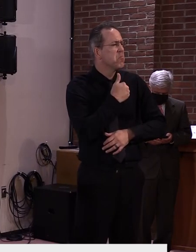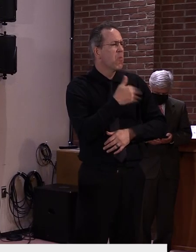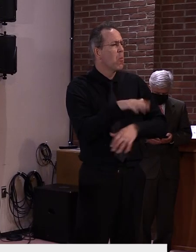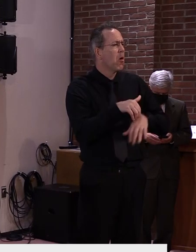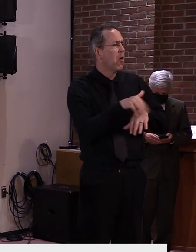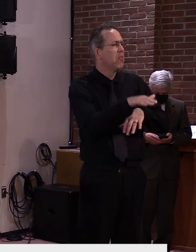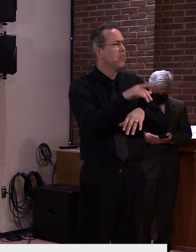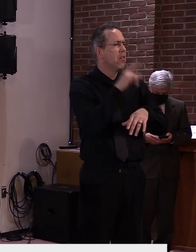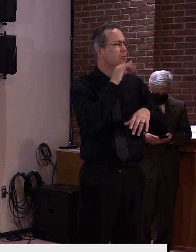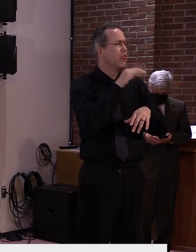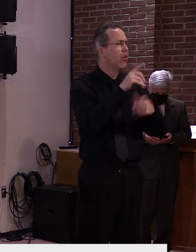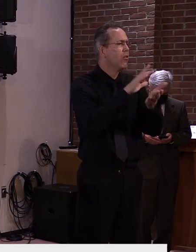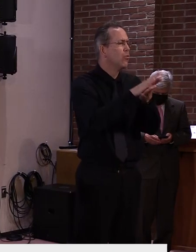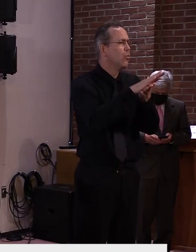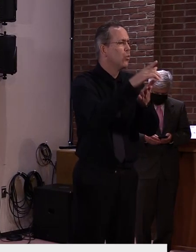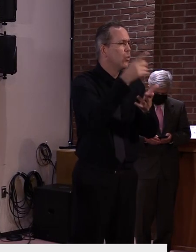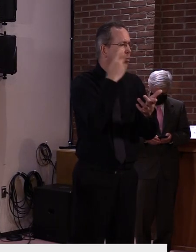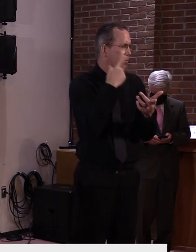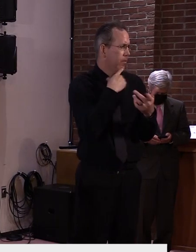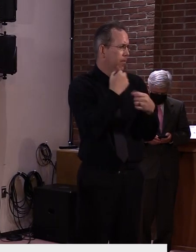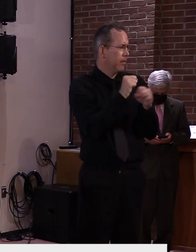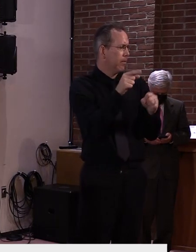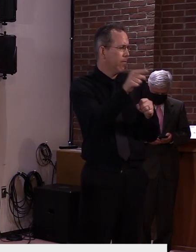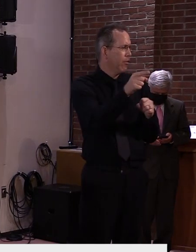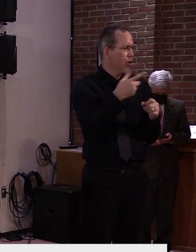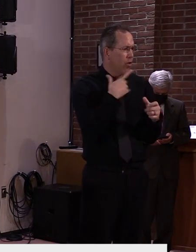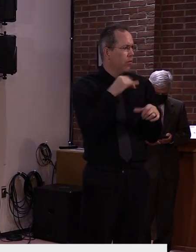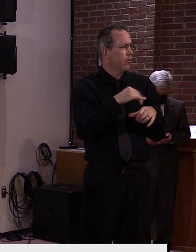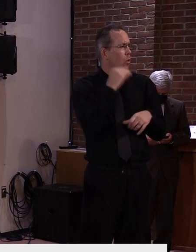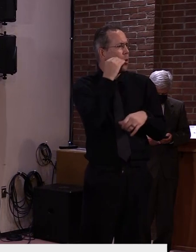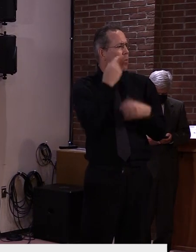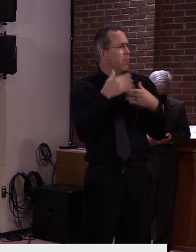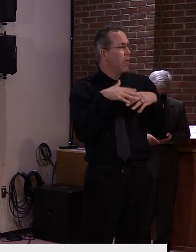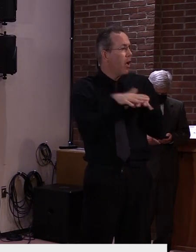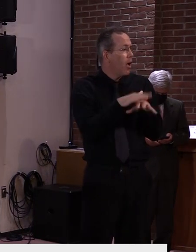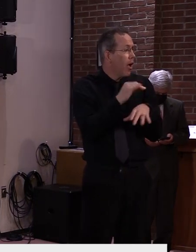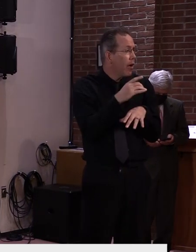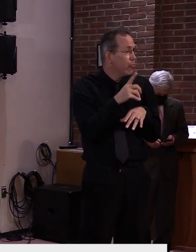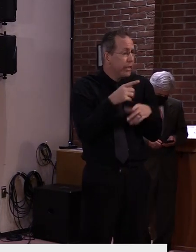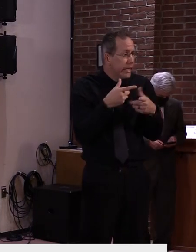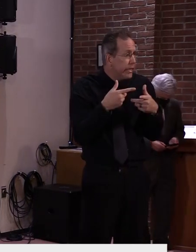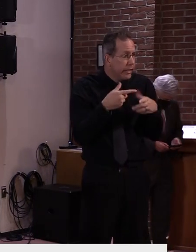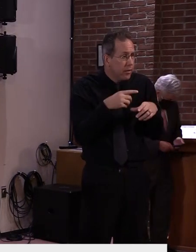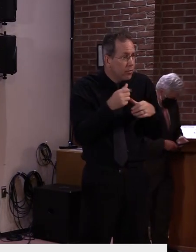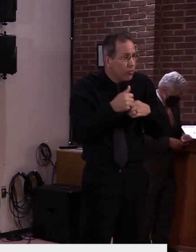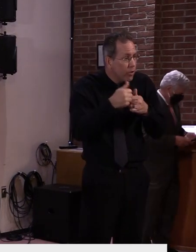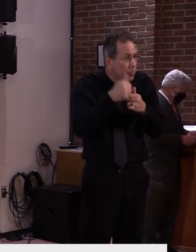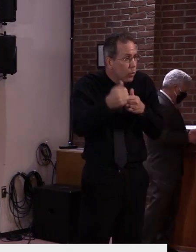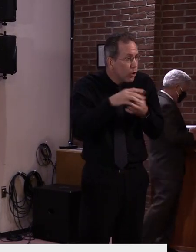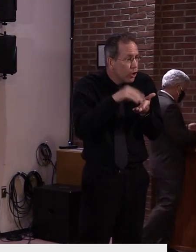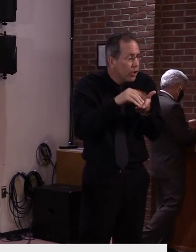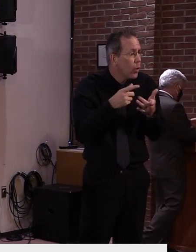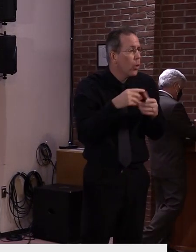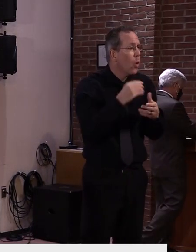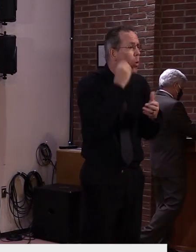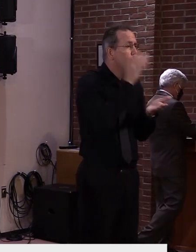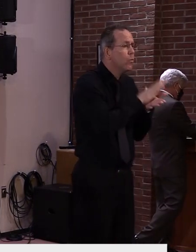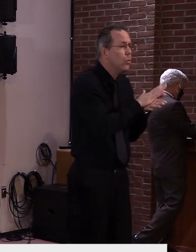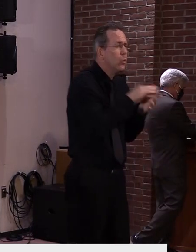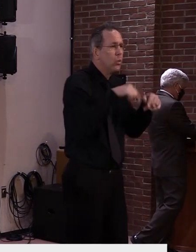Yeah, I mean, the conclusion of our guidance in that section is that we don't necessarily have the authority at the state level to prescribe how it's